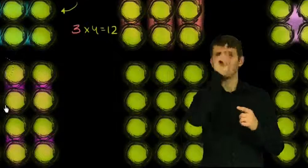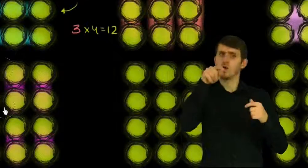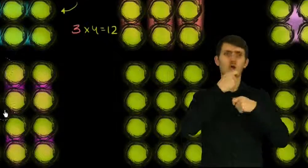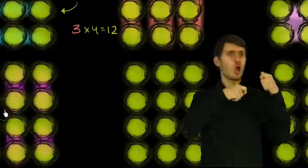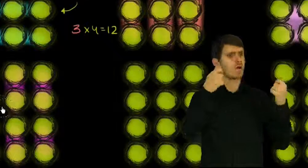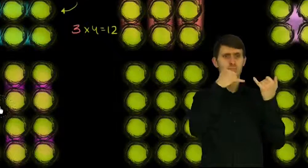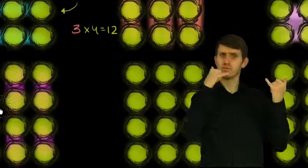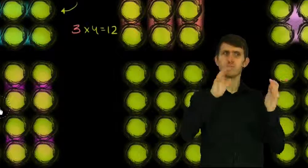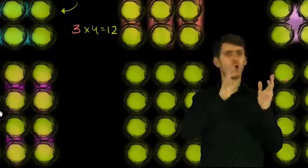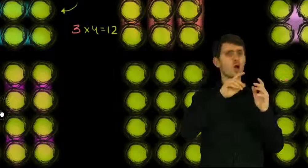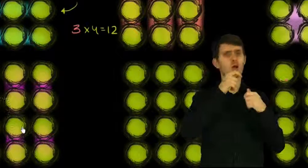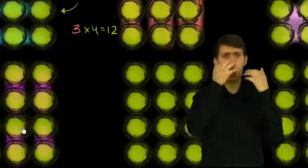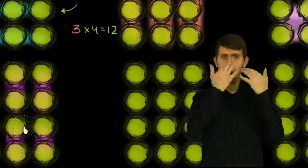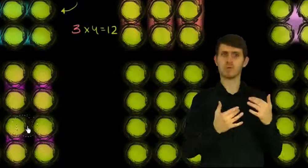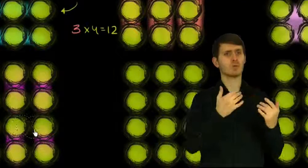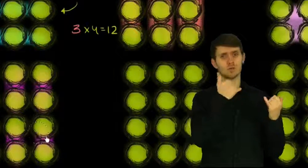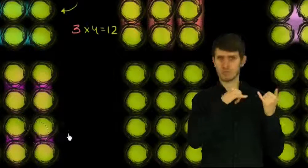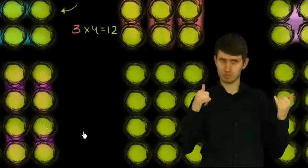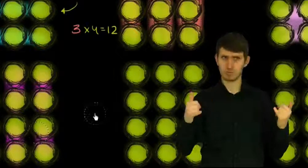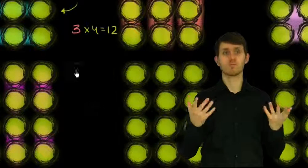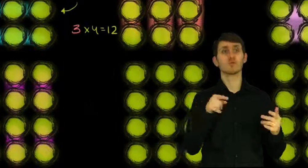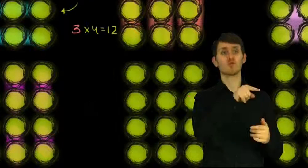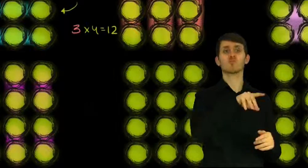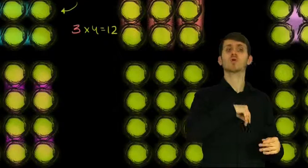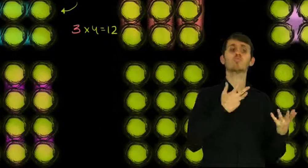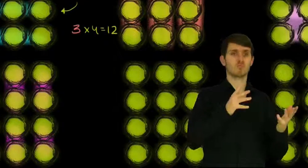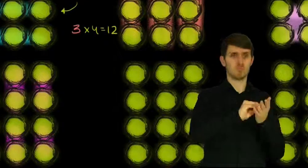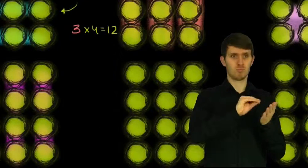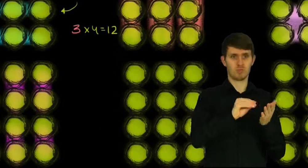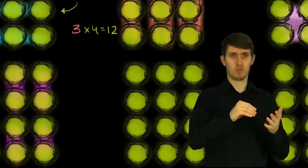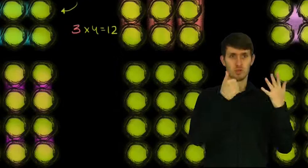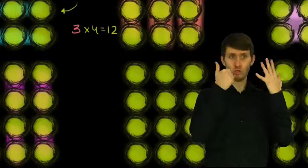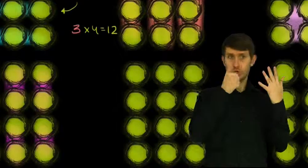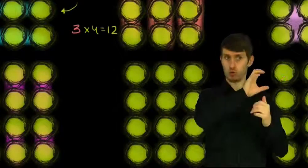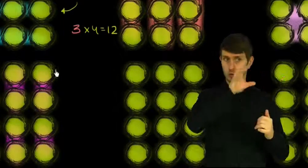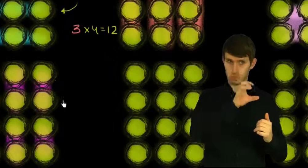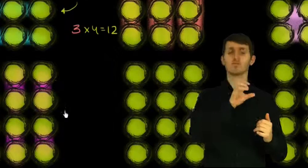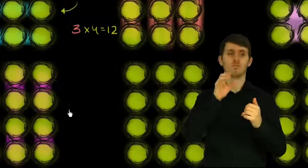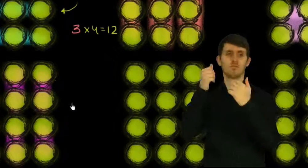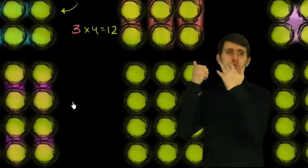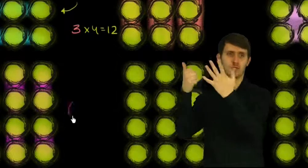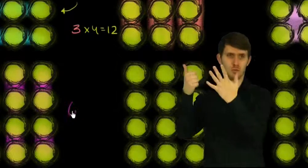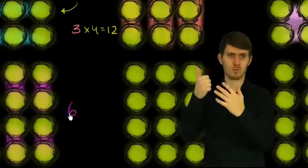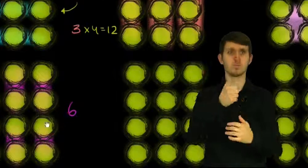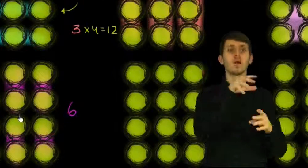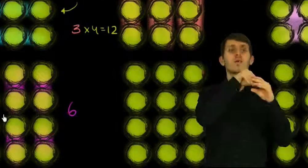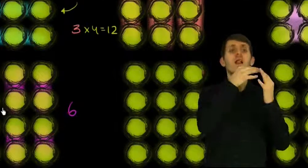all different ways of writing 12, something equivalent to 12. We could write 6 times